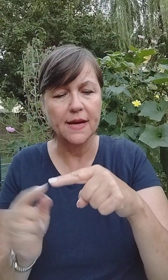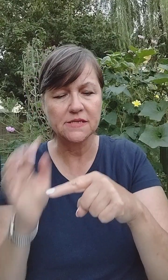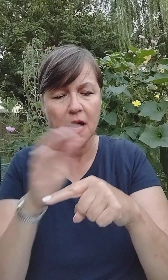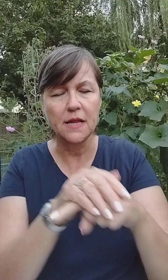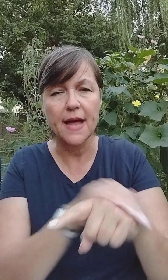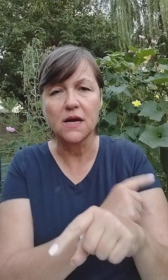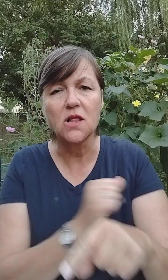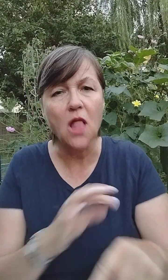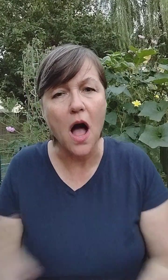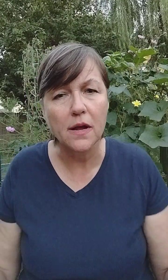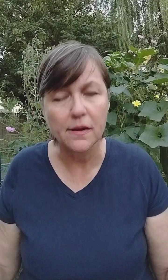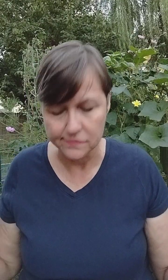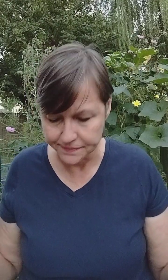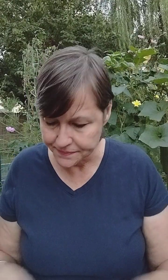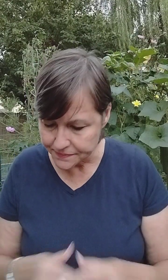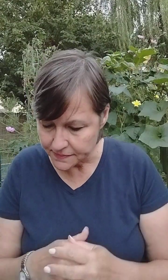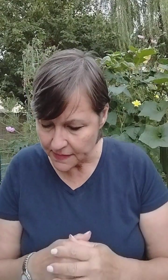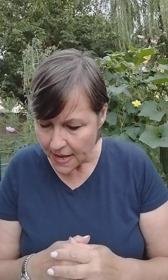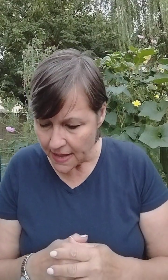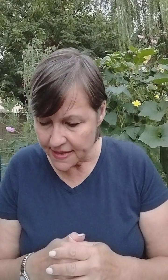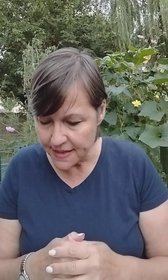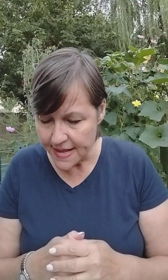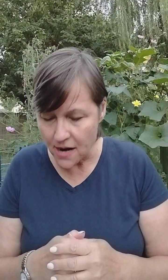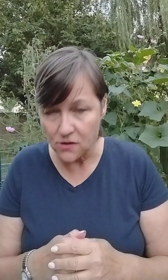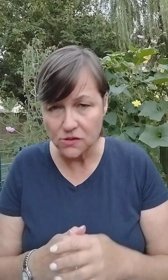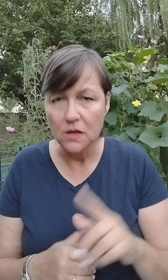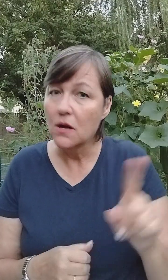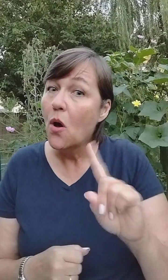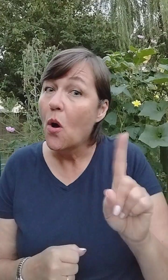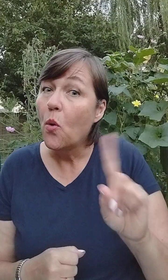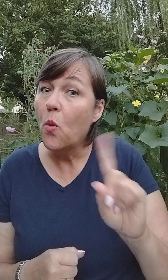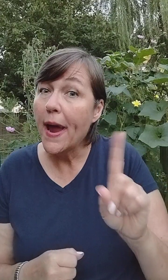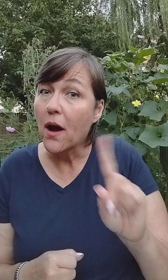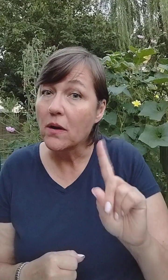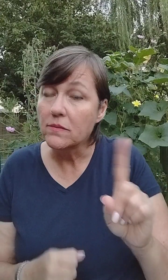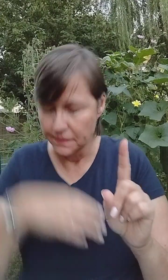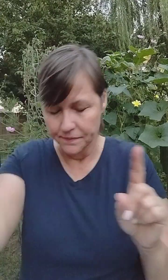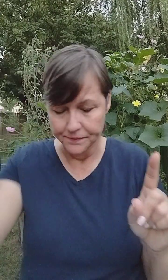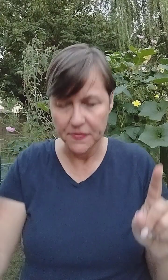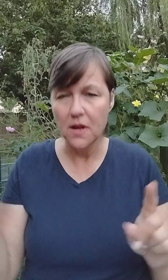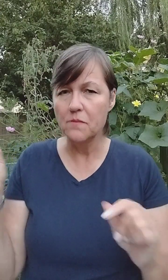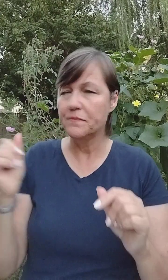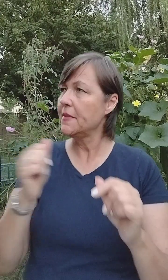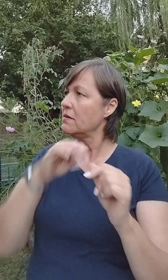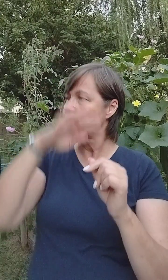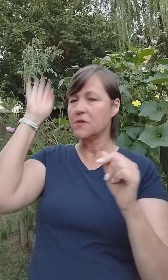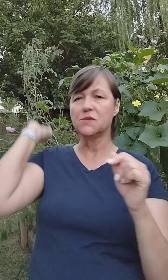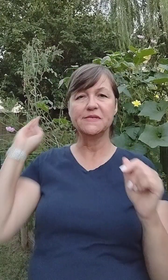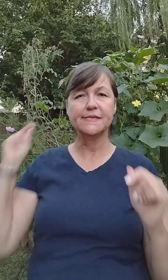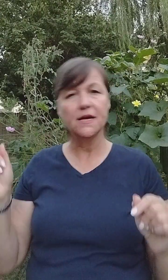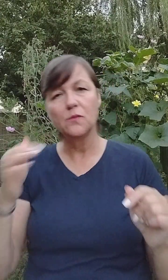kind of like a clock. Then there's where. Oh, no, there's a mosquito.